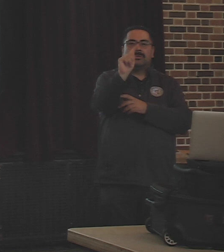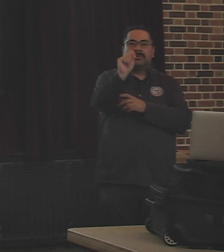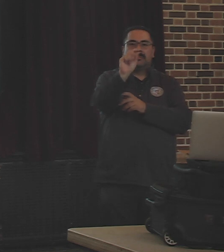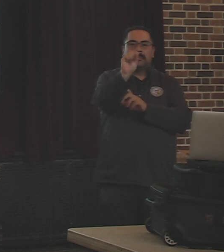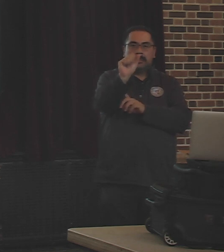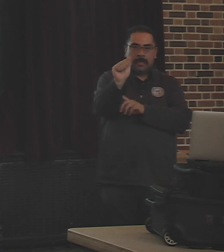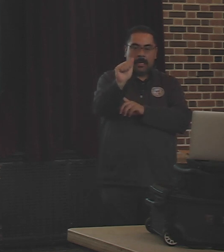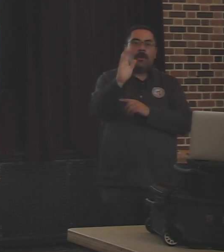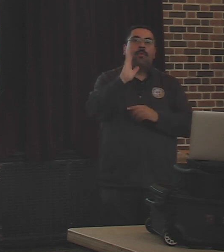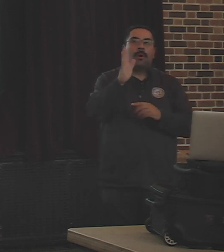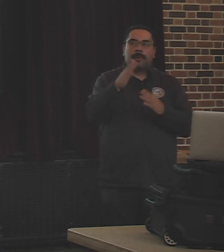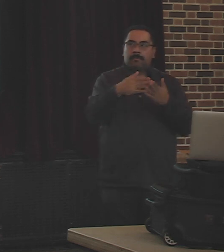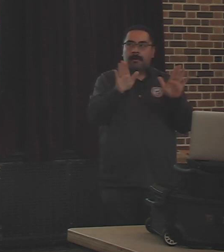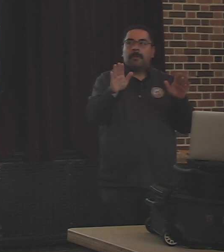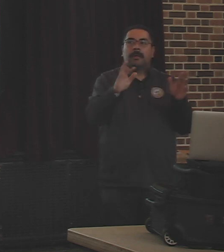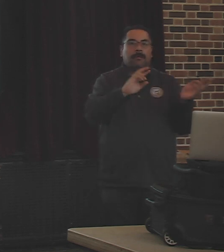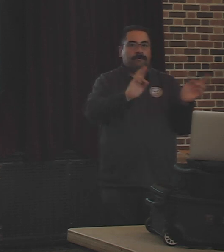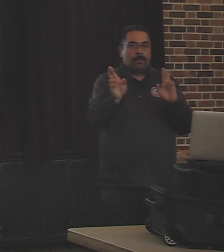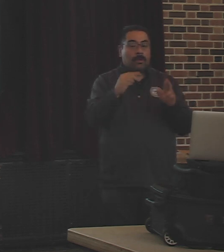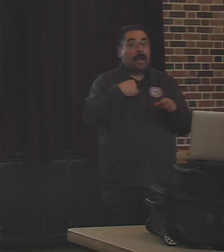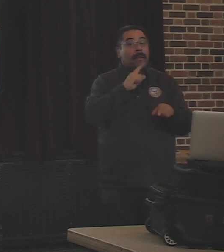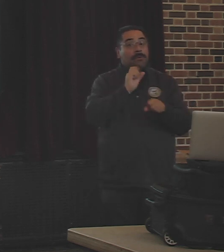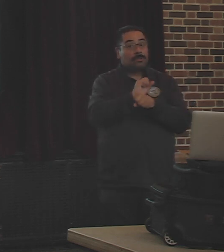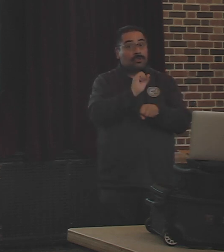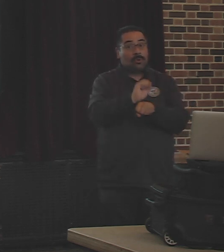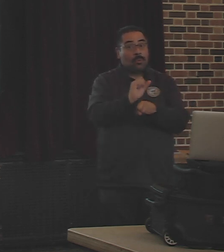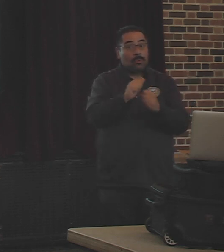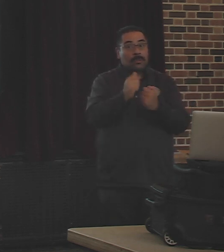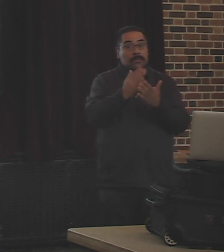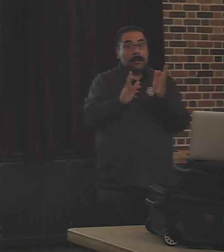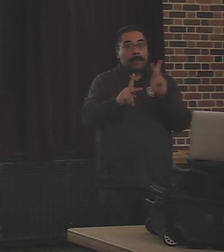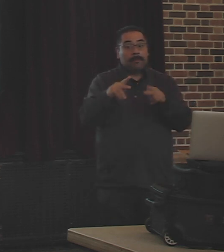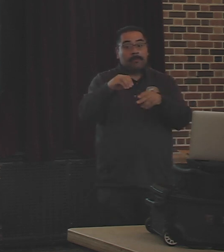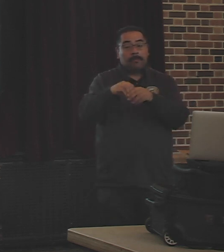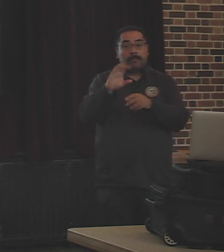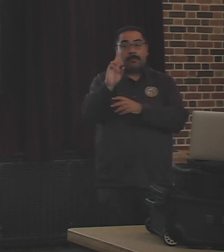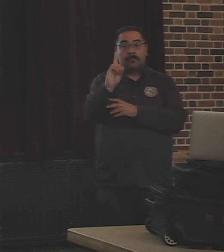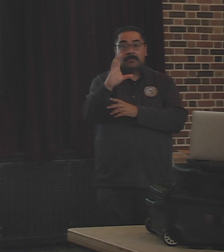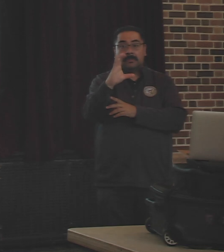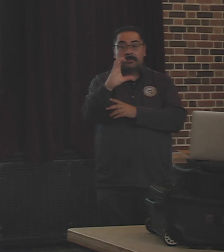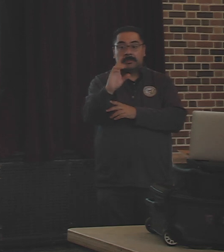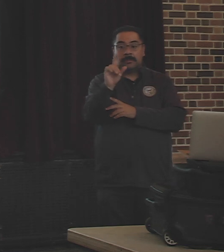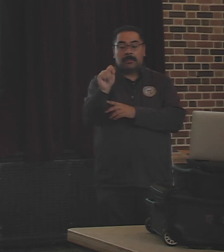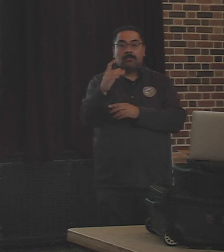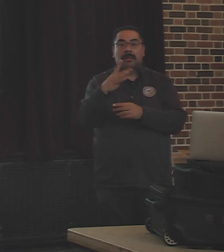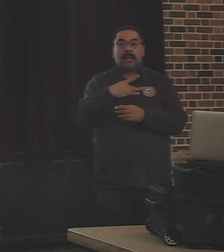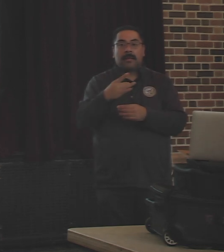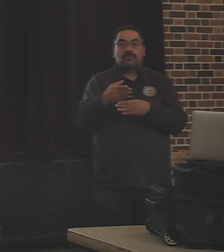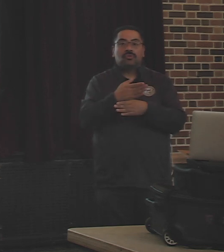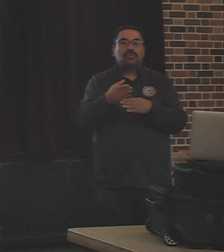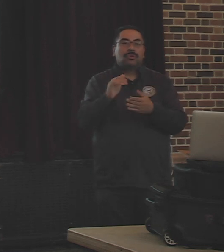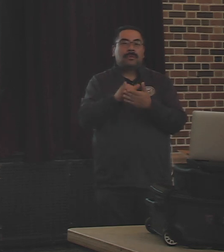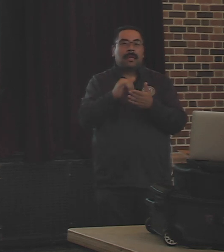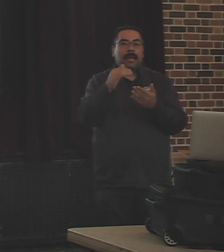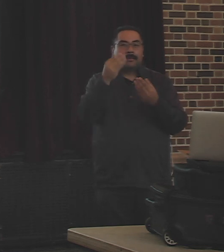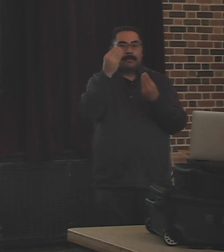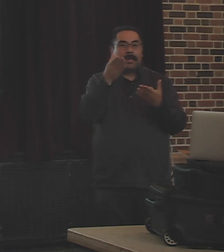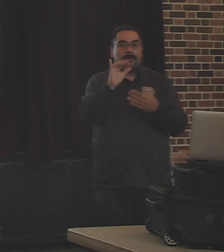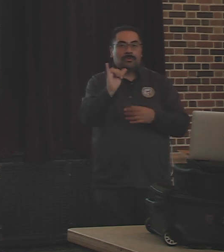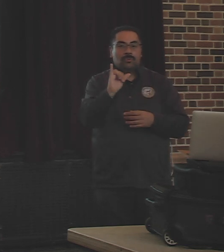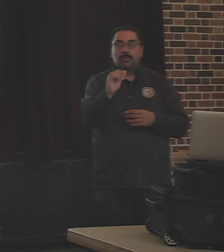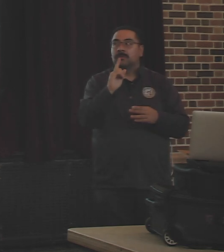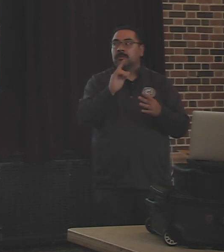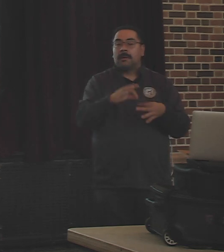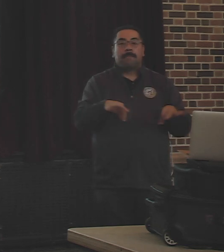available. And then also, I do actually work with some folks at CDOT, and we like to share that data as well. So it's important